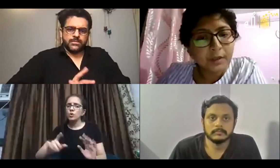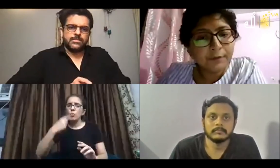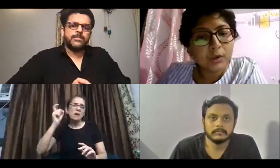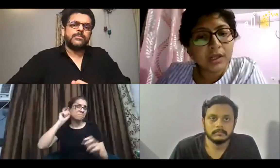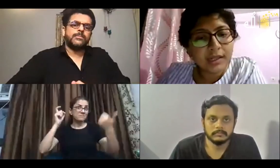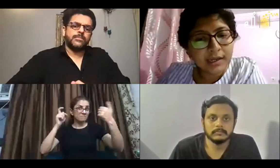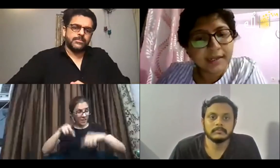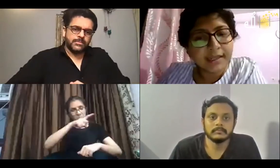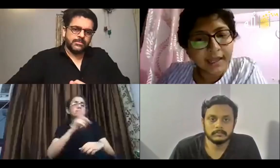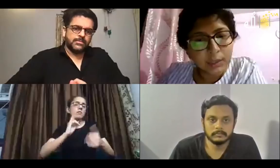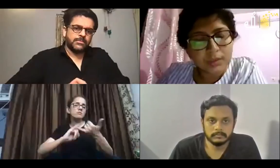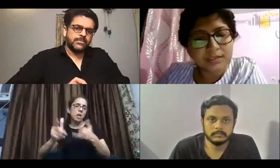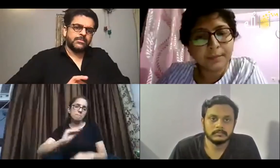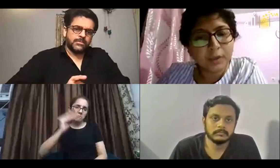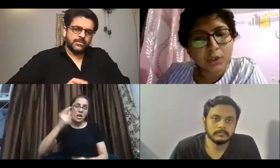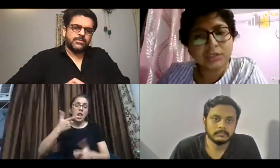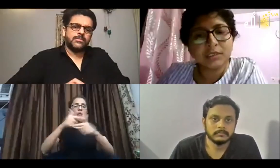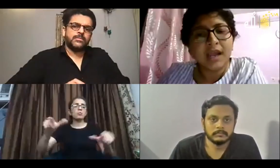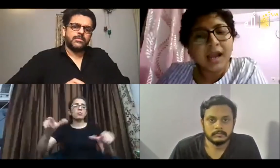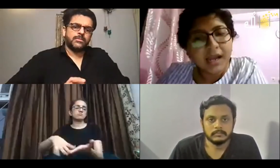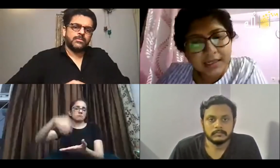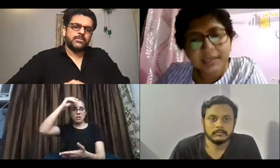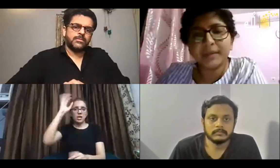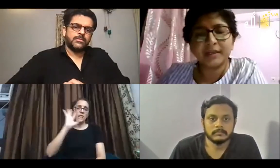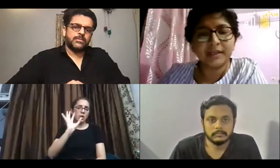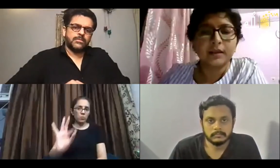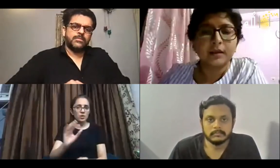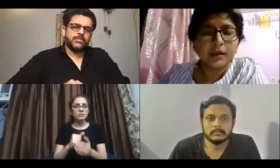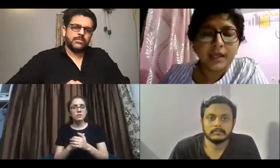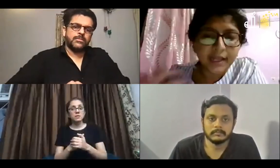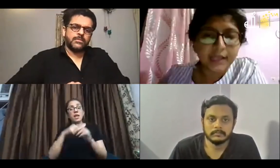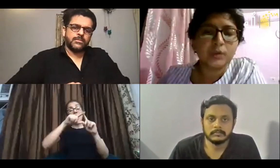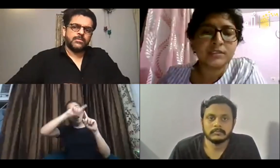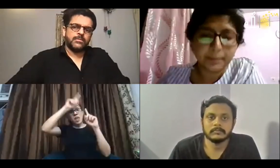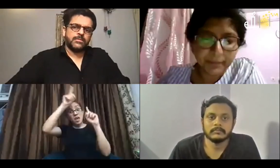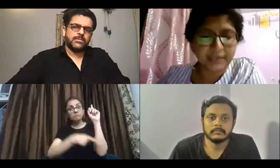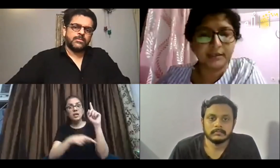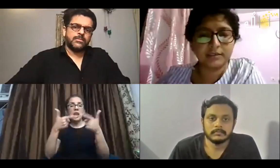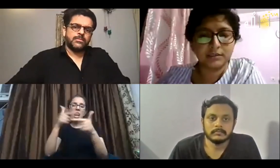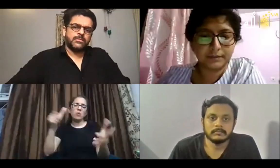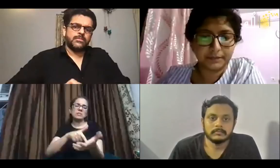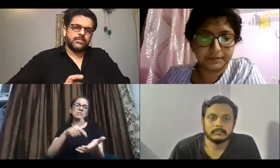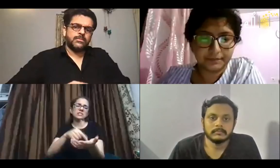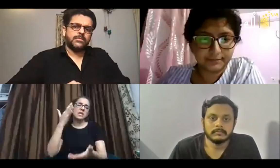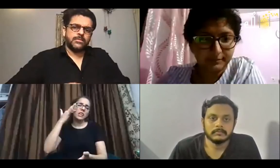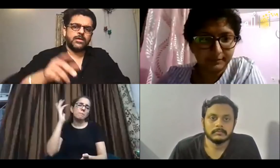them for learning language because ultimately language matters.